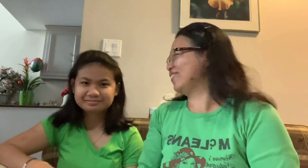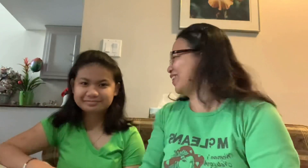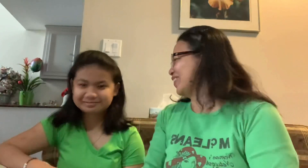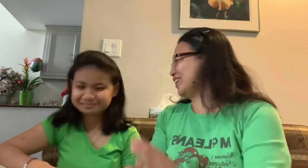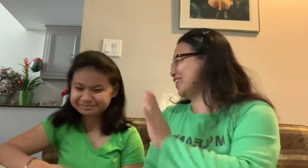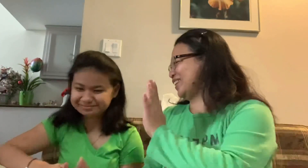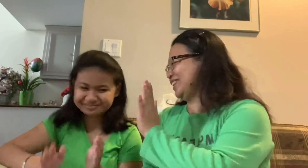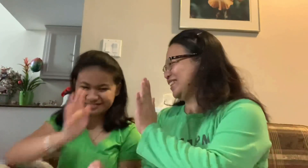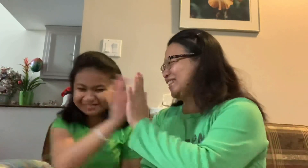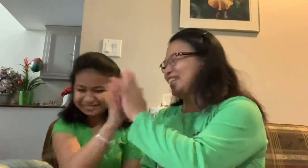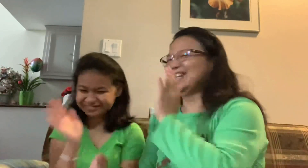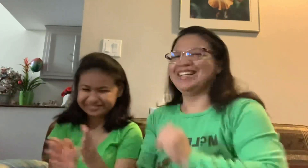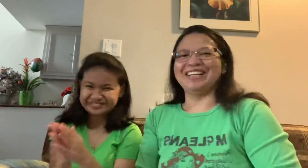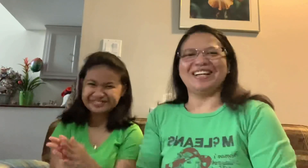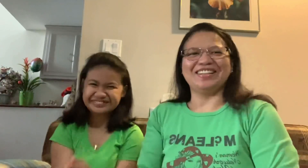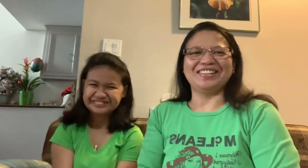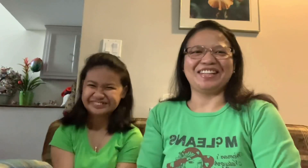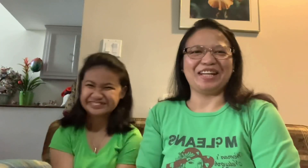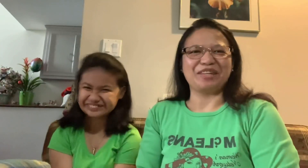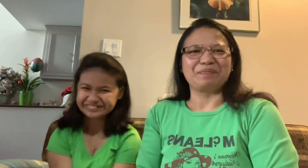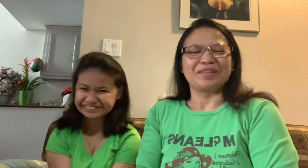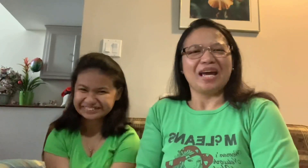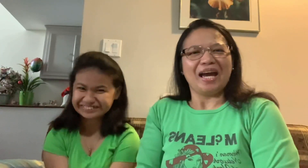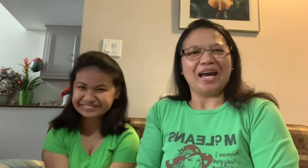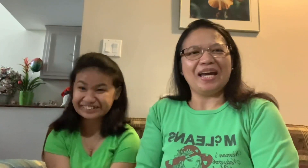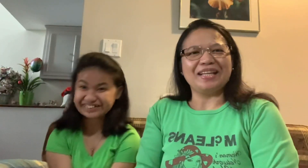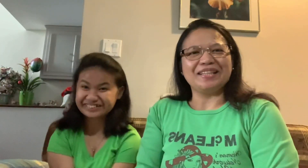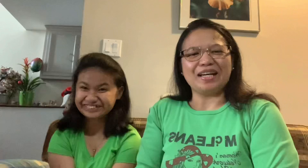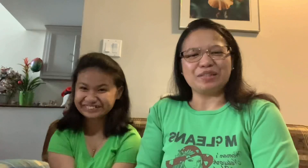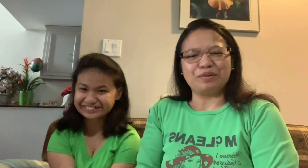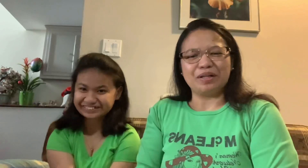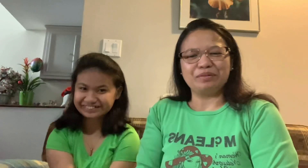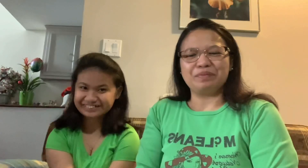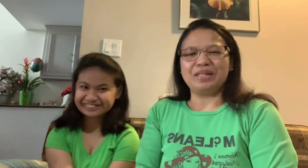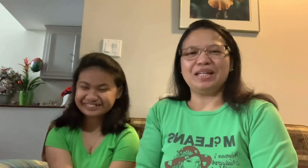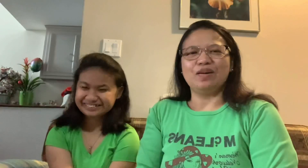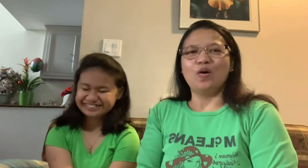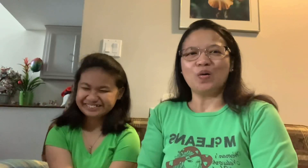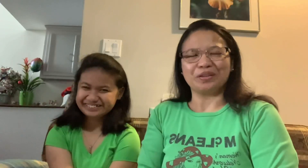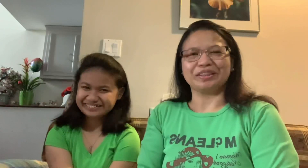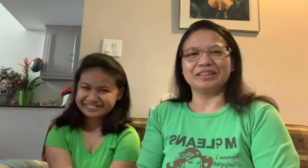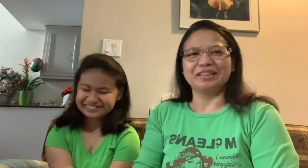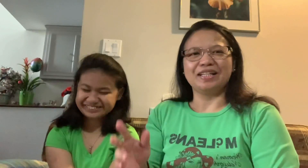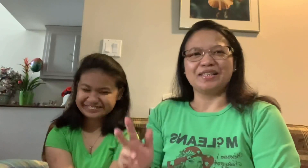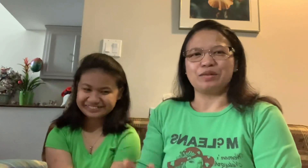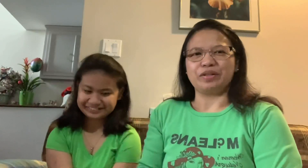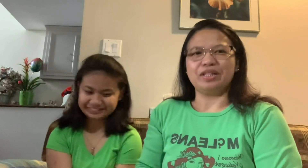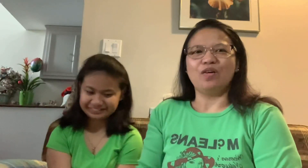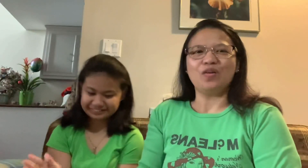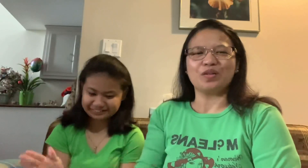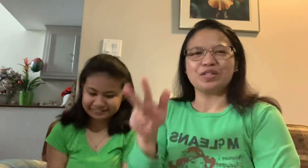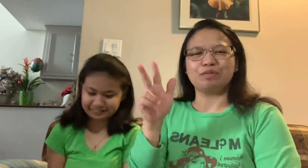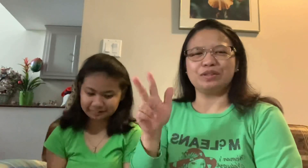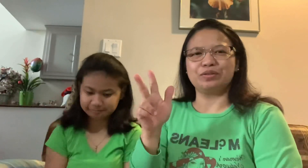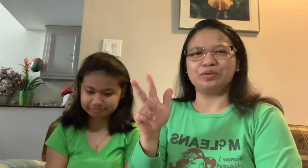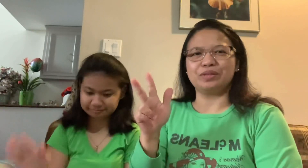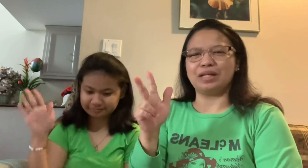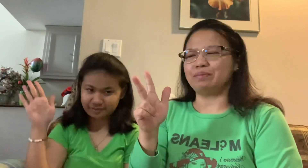Very good. Okay. And next one would be horse. So in horse, we'll do the number